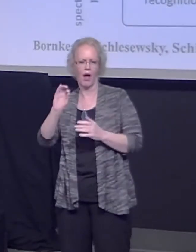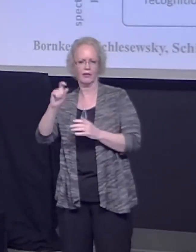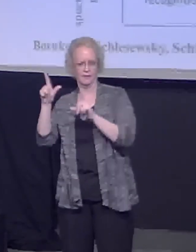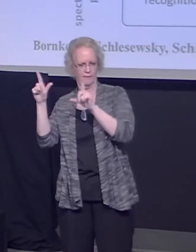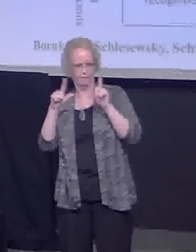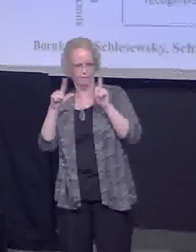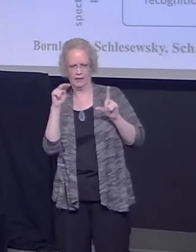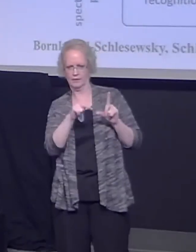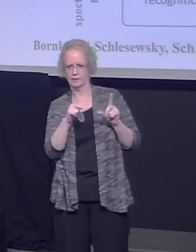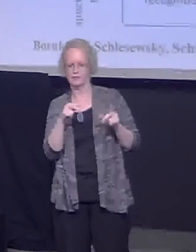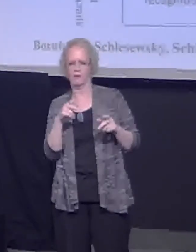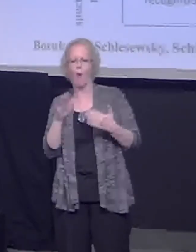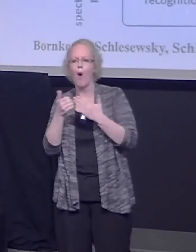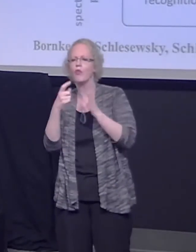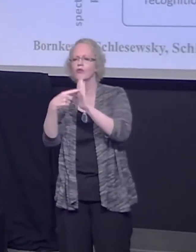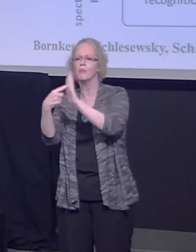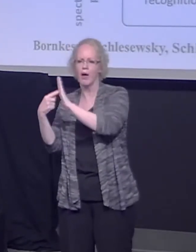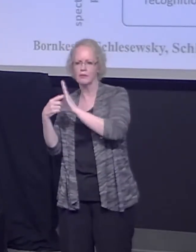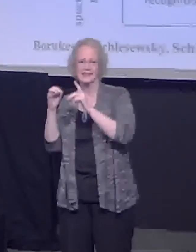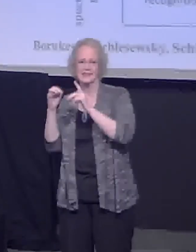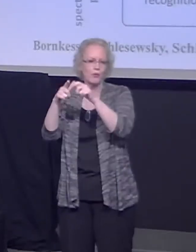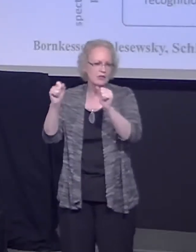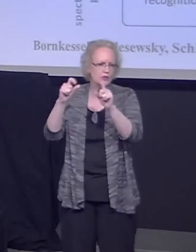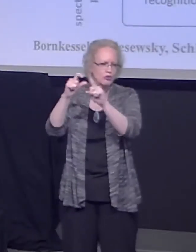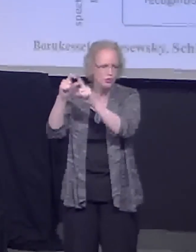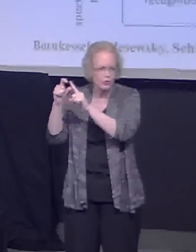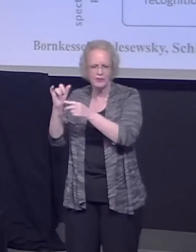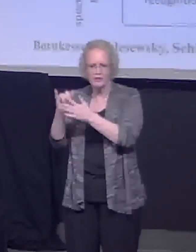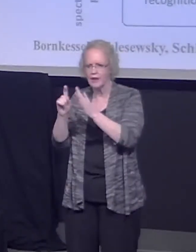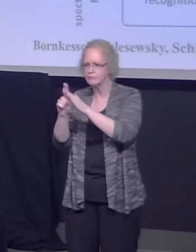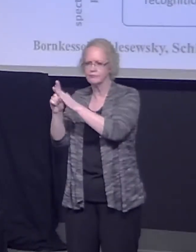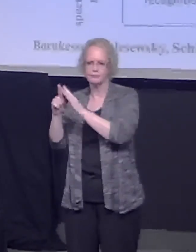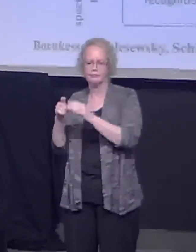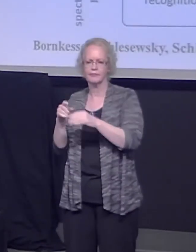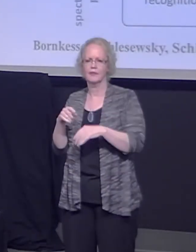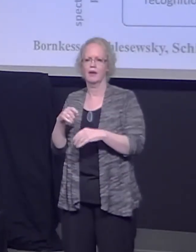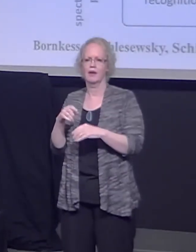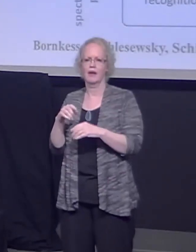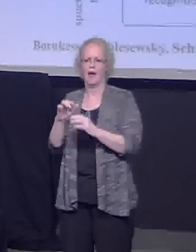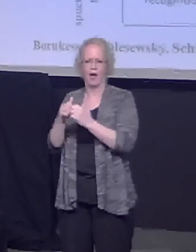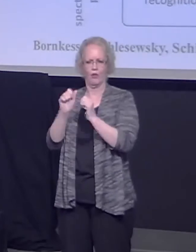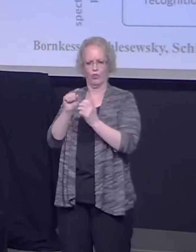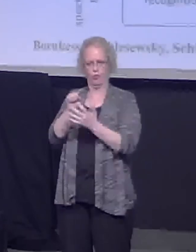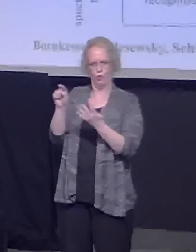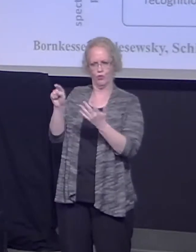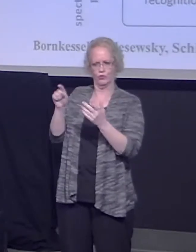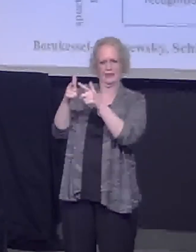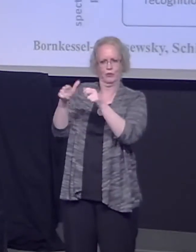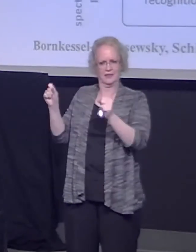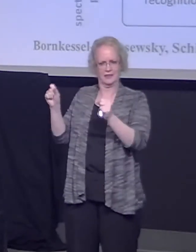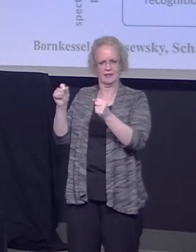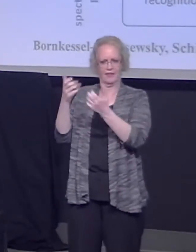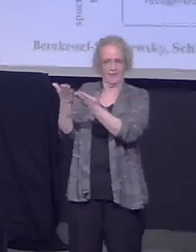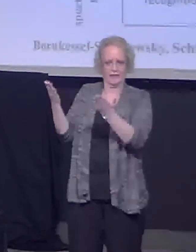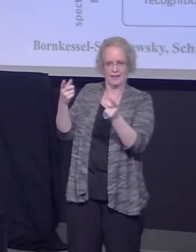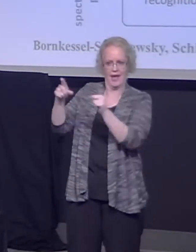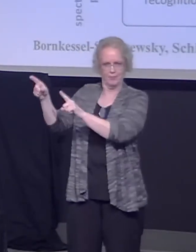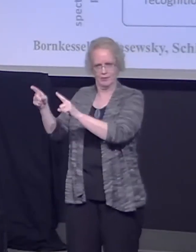all these linguistics terms that have been developed over the years, how they can be realized in